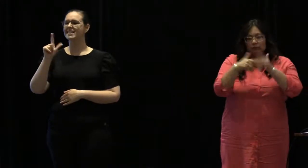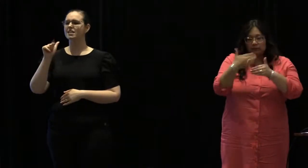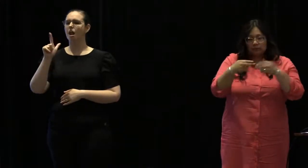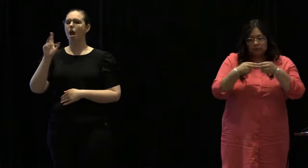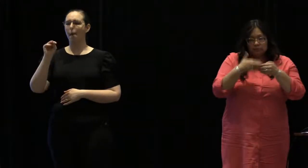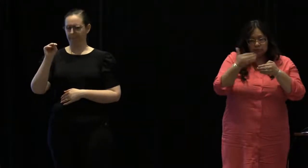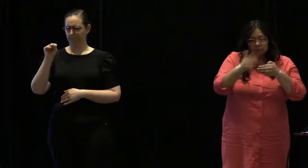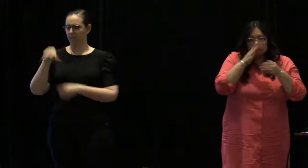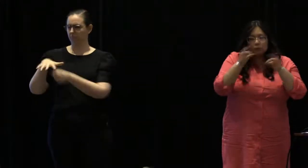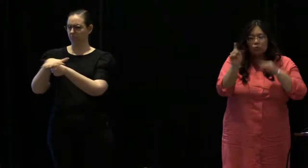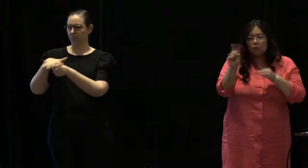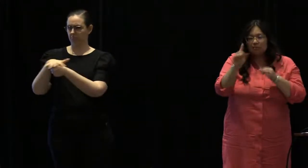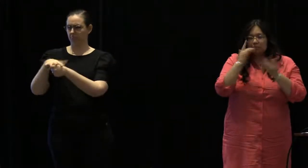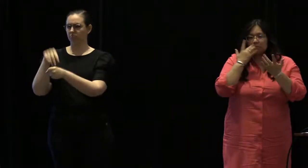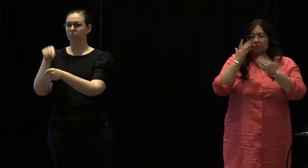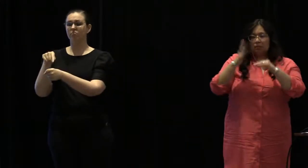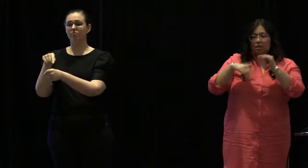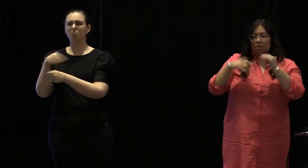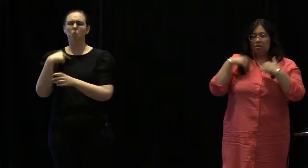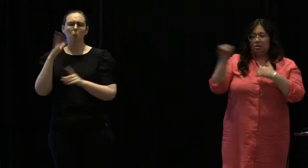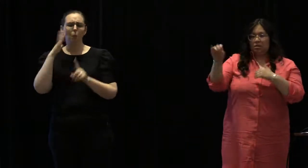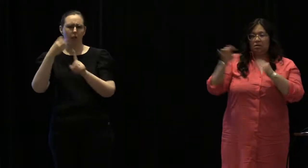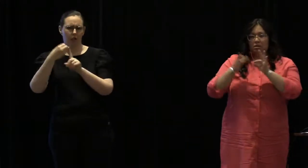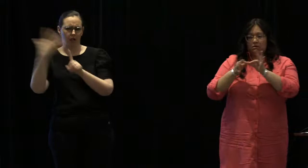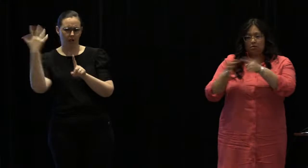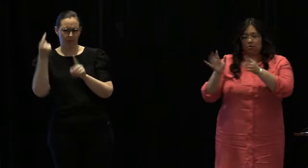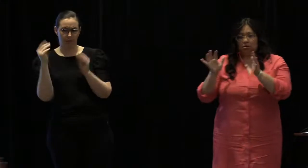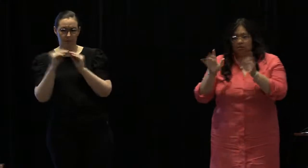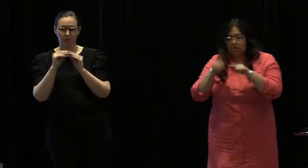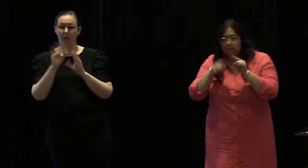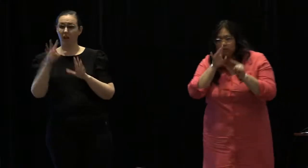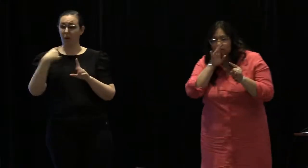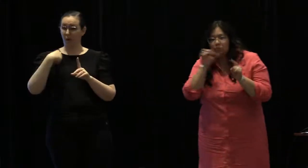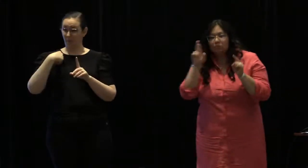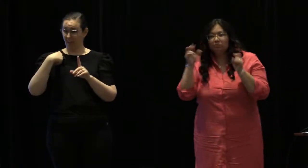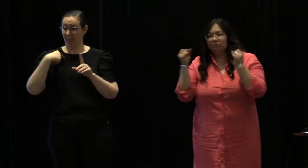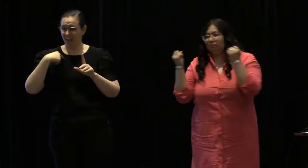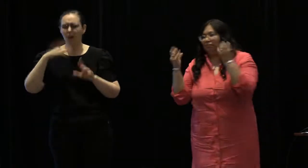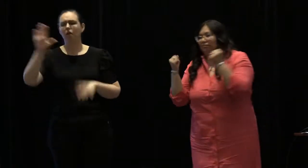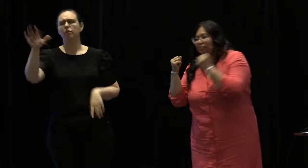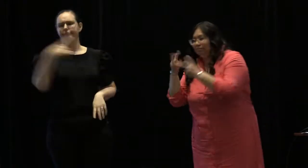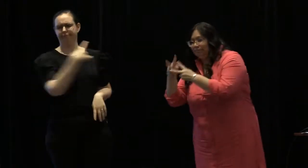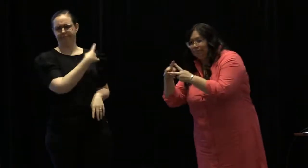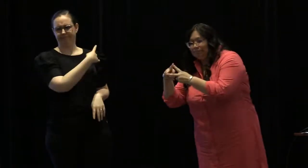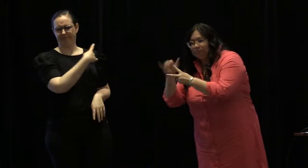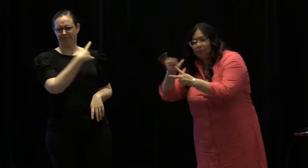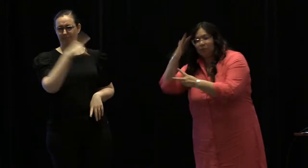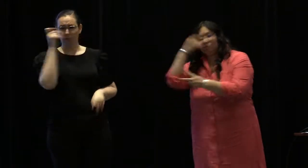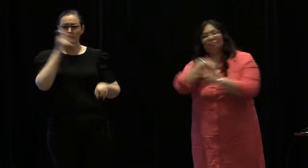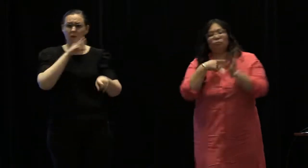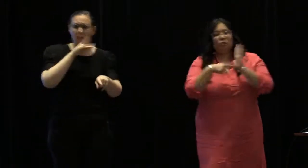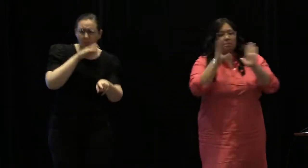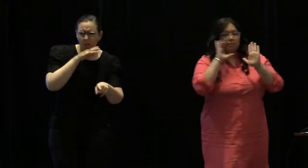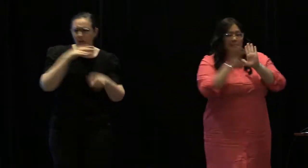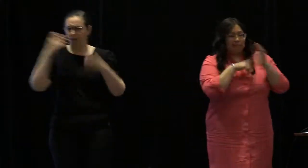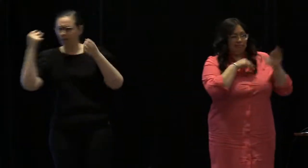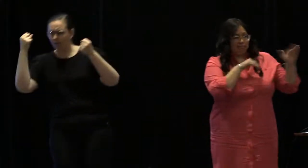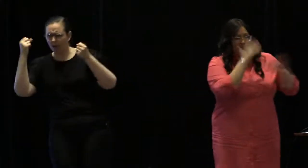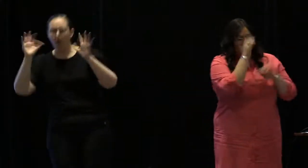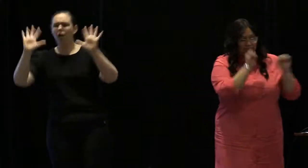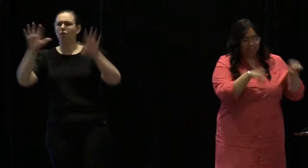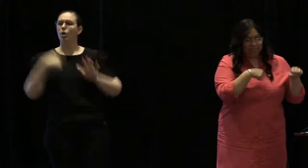which is, I'll show you a map on my next slide. I know that it will be difficult to